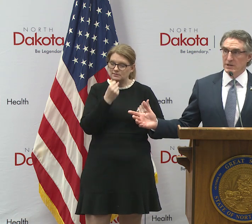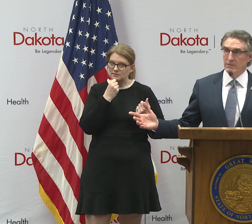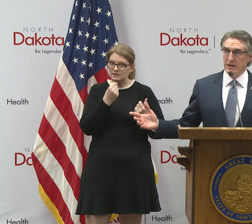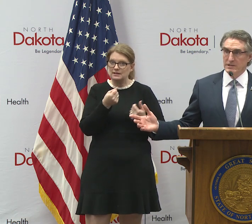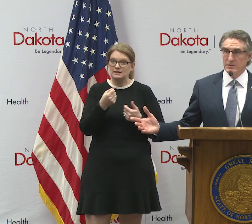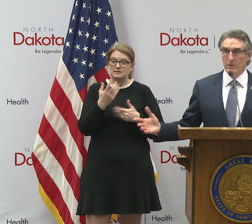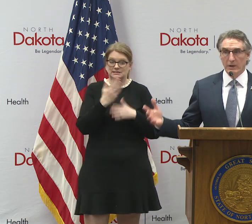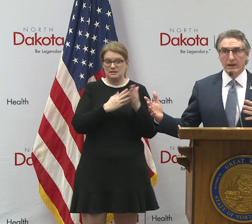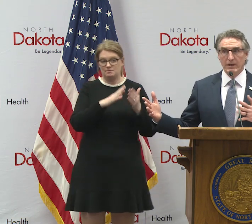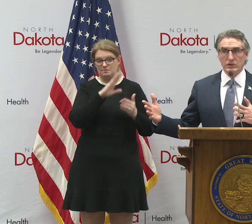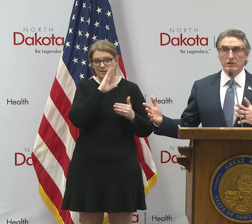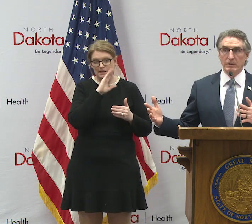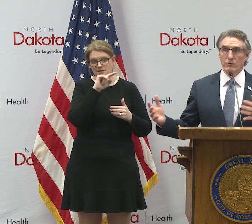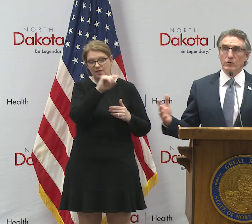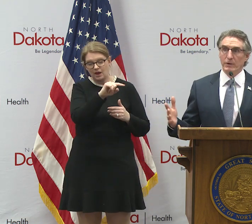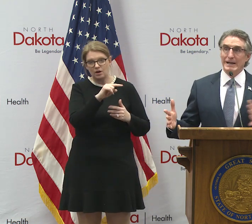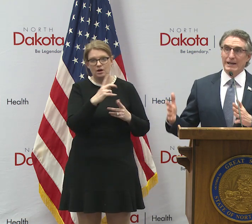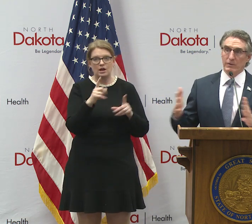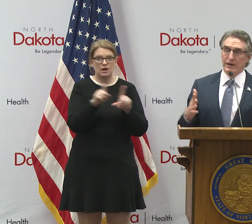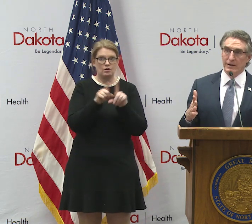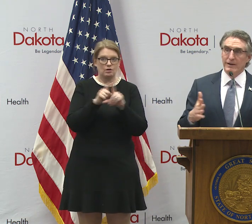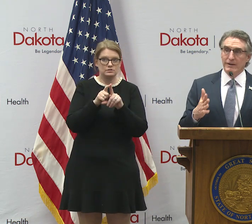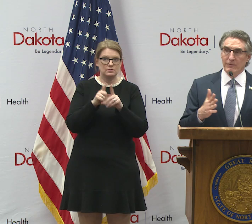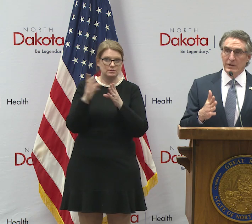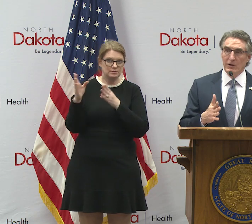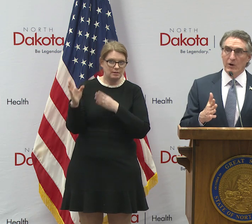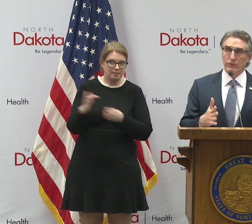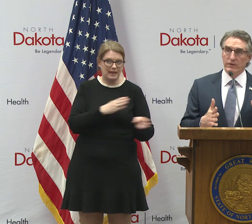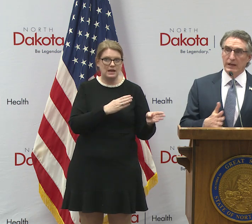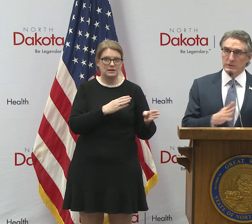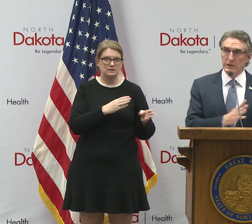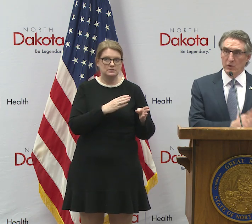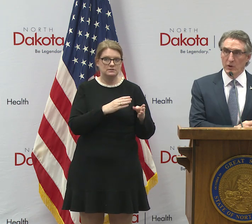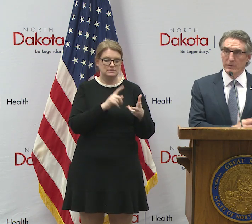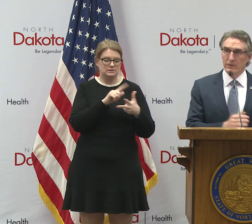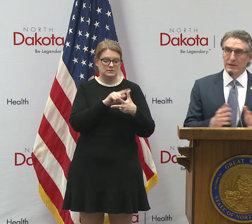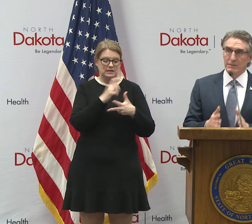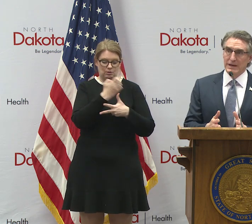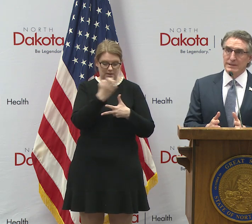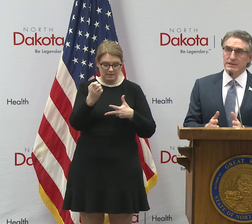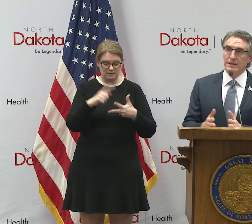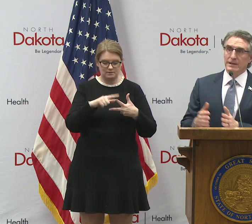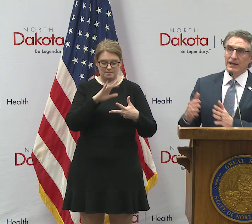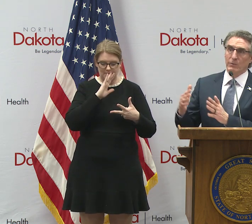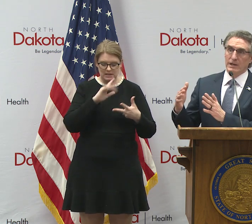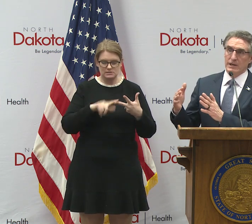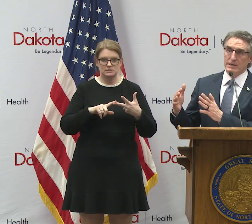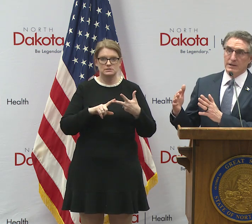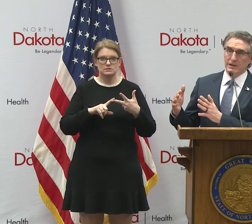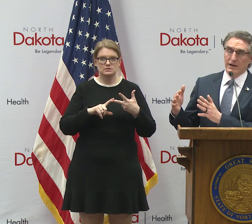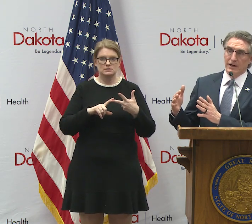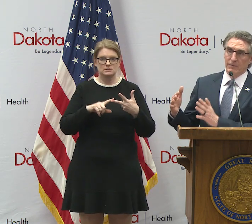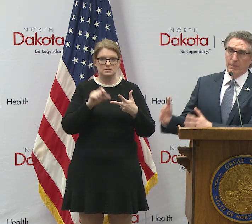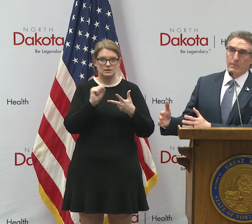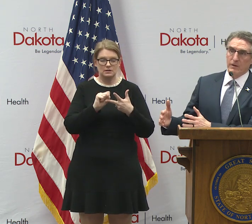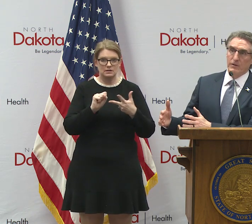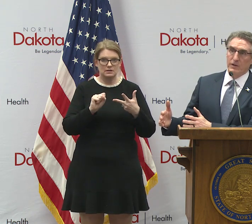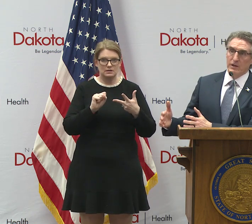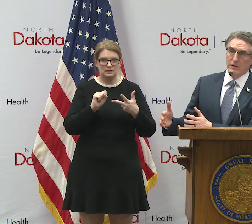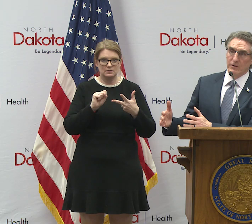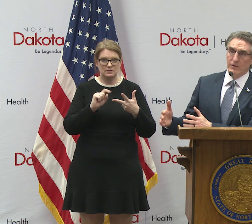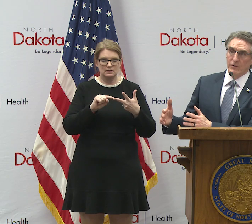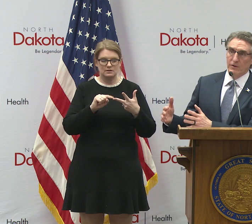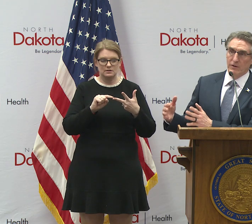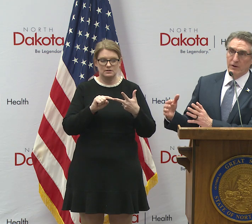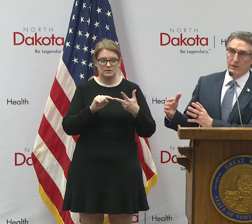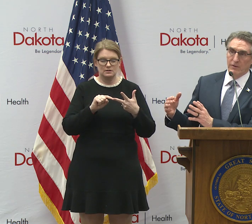beds in some cases, but we got to make sure that through the planning, we need all three things. We need equipment, we need beds, and we need